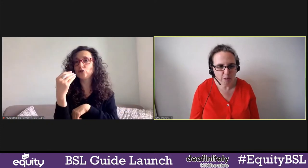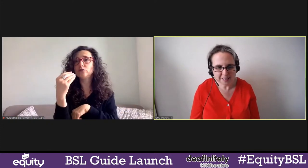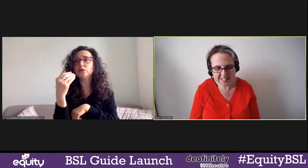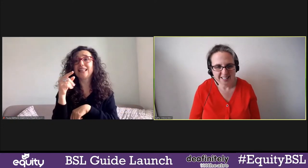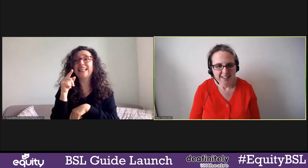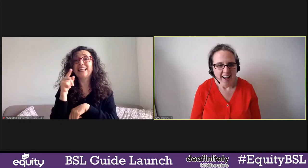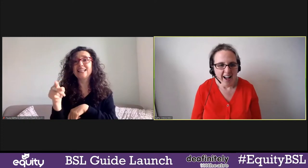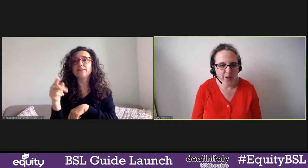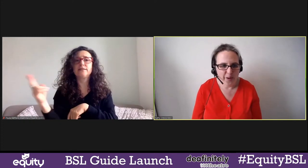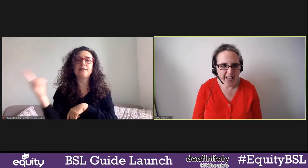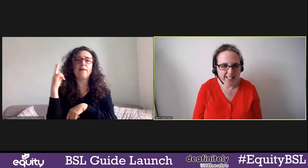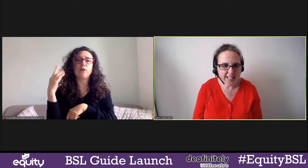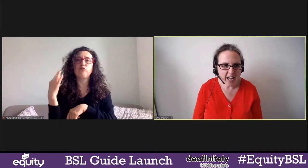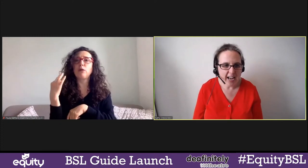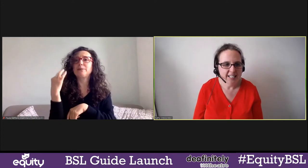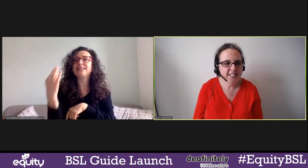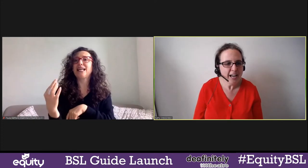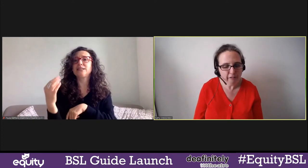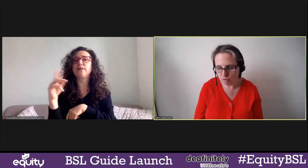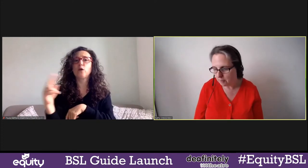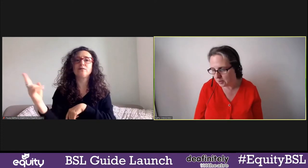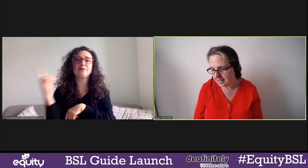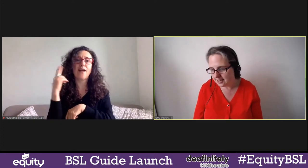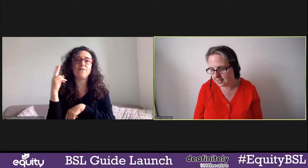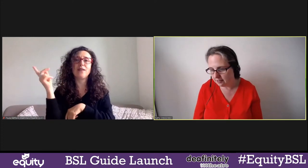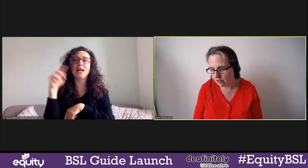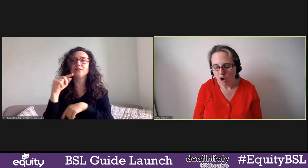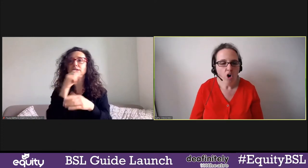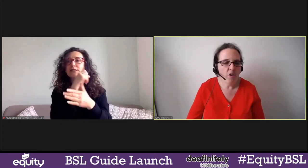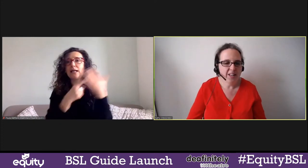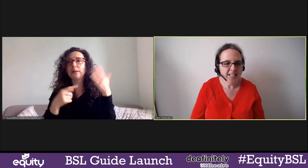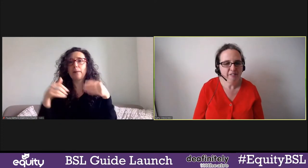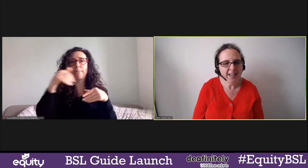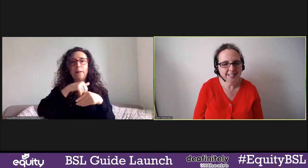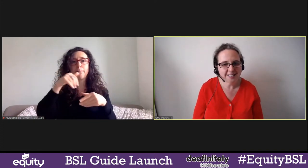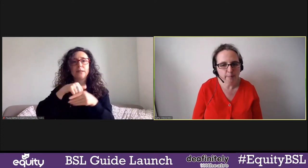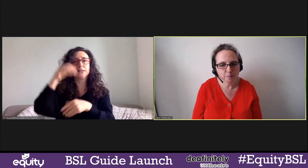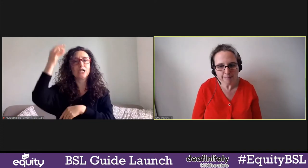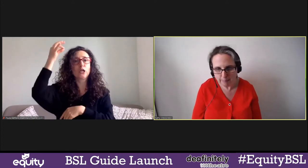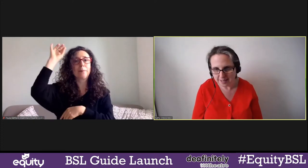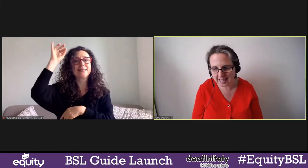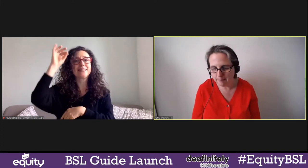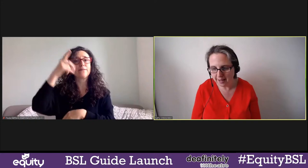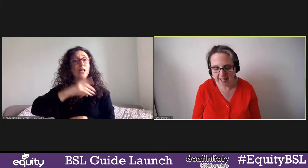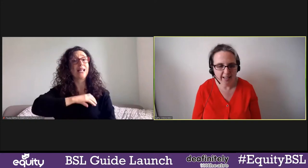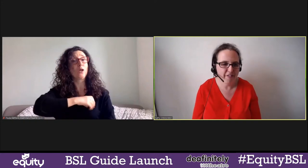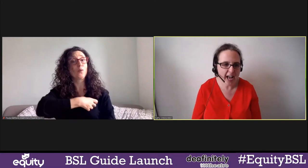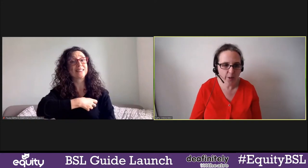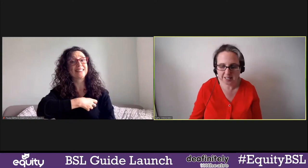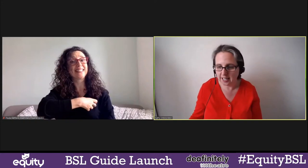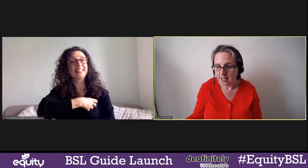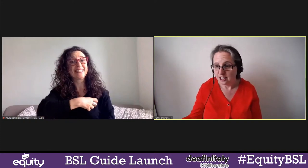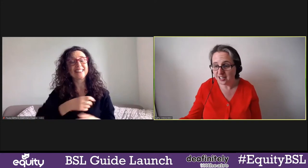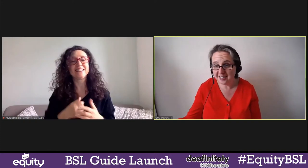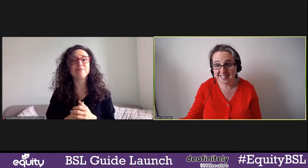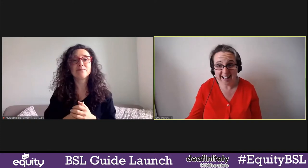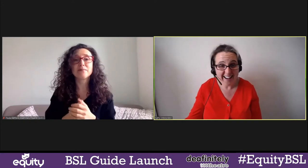Fox-Roberts, who is a deaf representative on the Deaf and Disabled Members Committee for Equity, just to say a